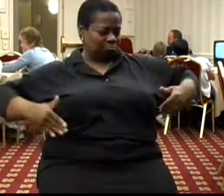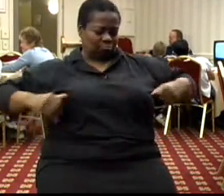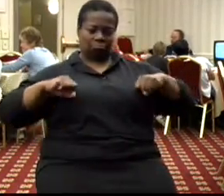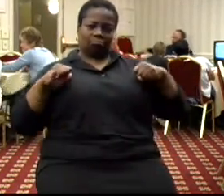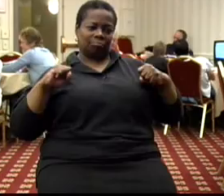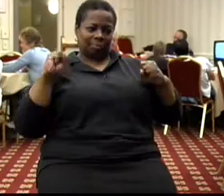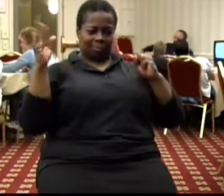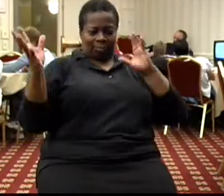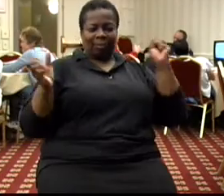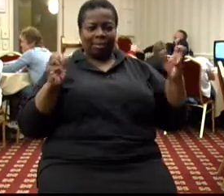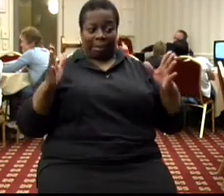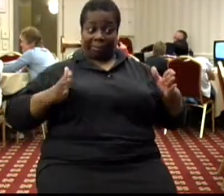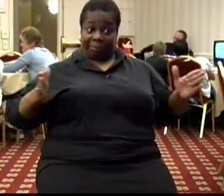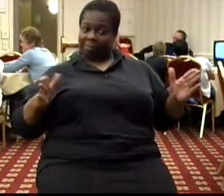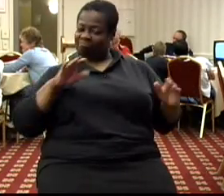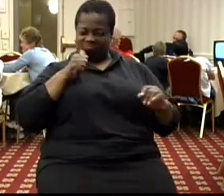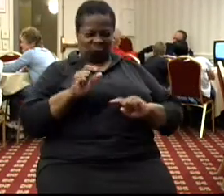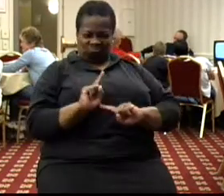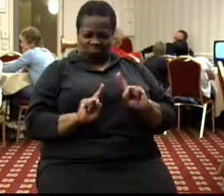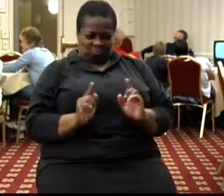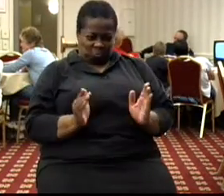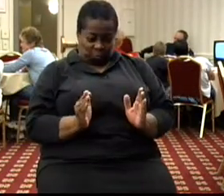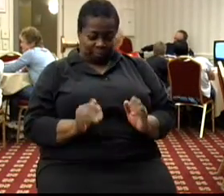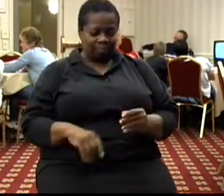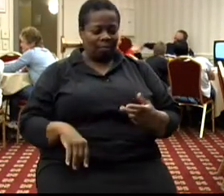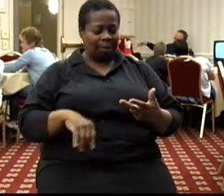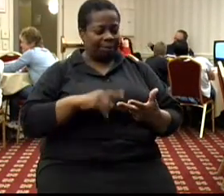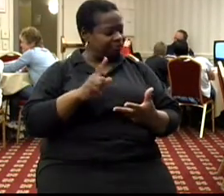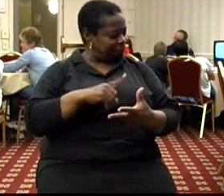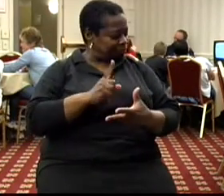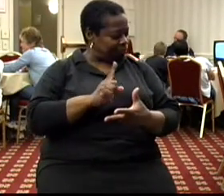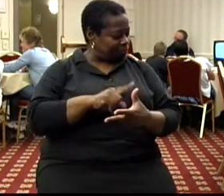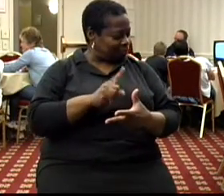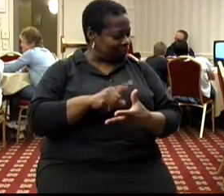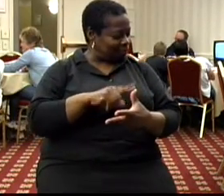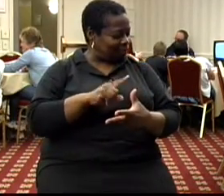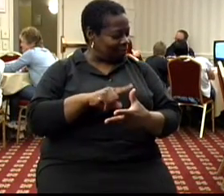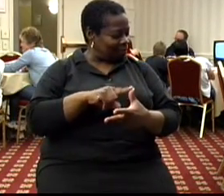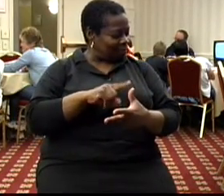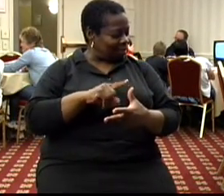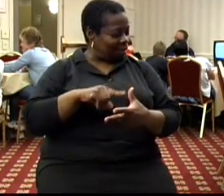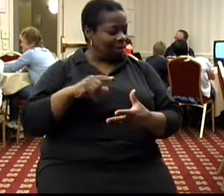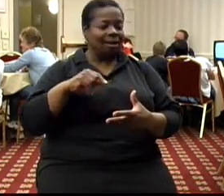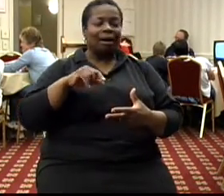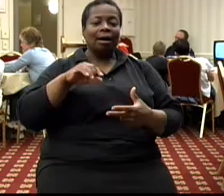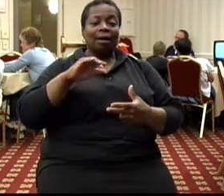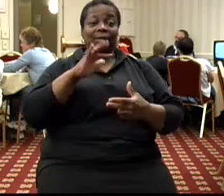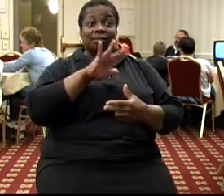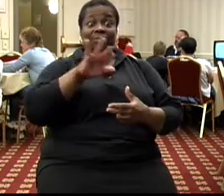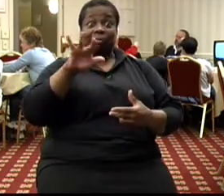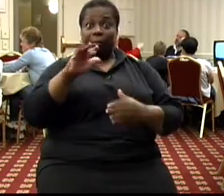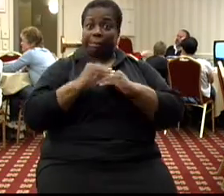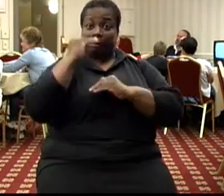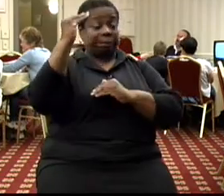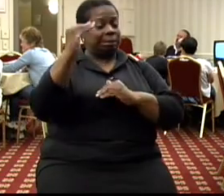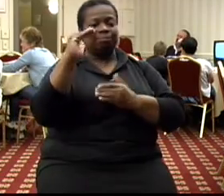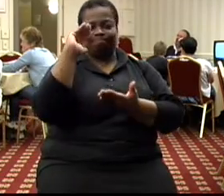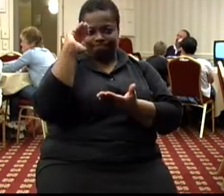space, such as I'm demonstrating. Don't sign very, very small. Make your signing space quite large. Don't